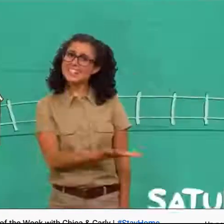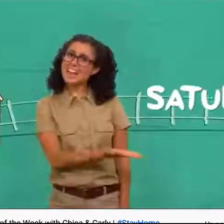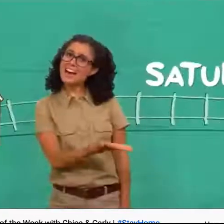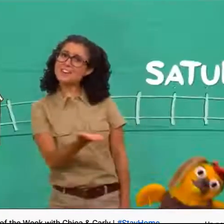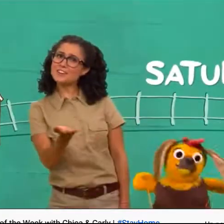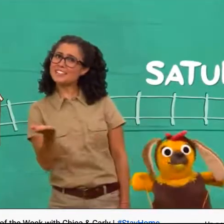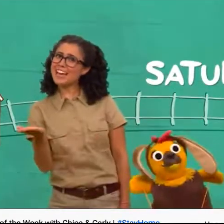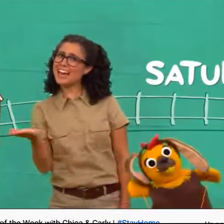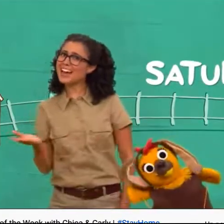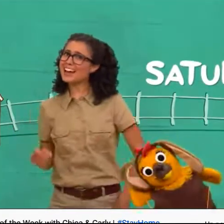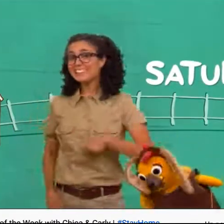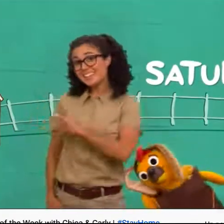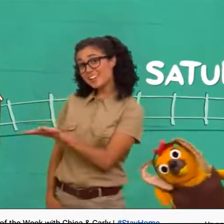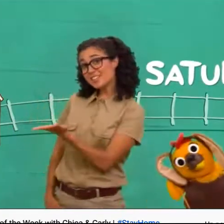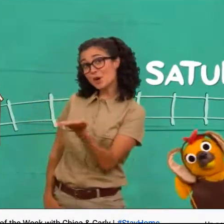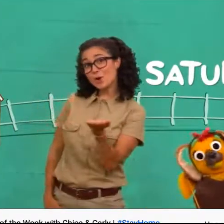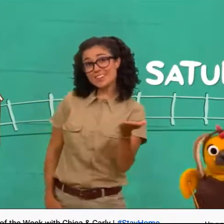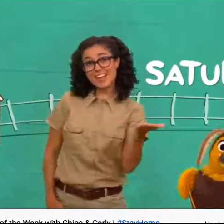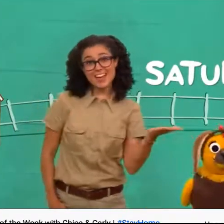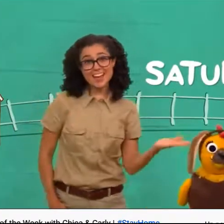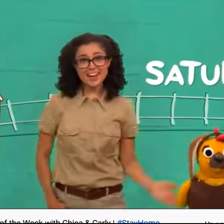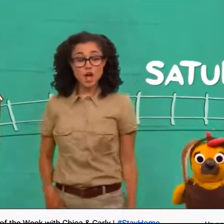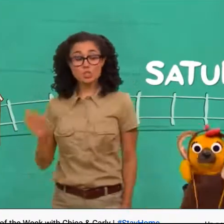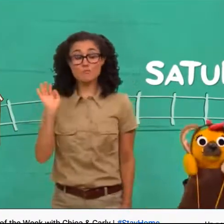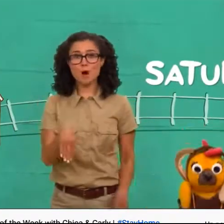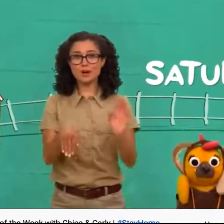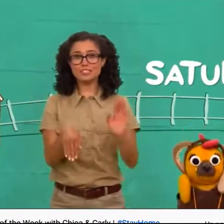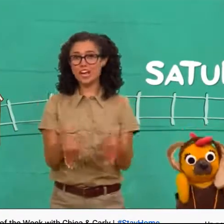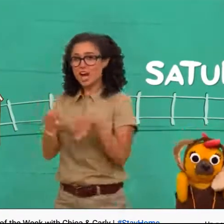Saturday is okay to bark like a